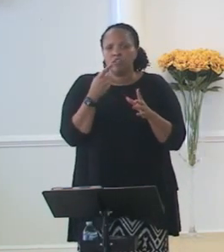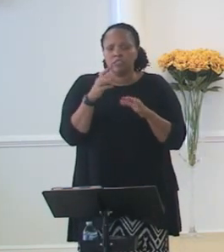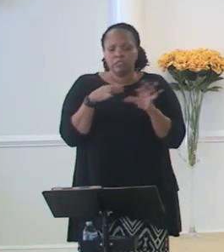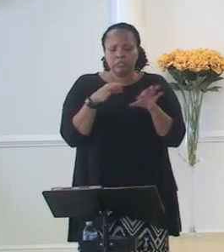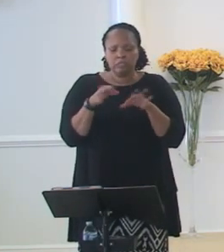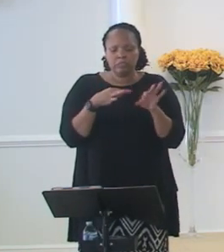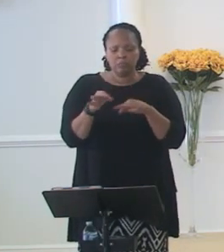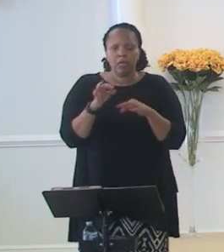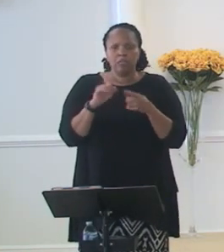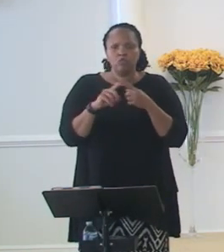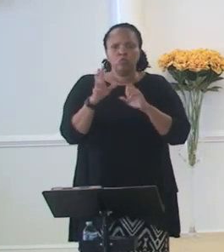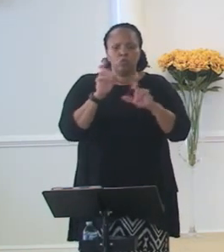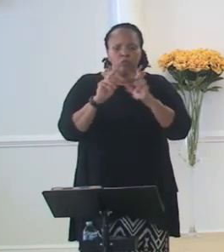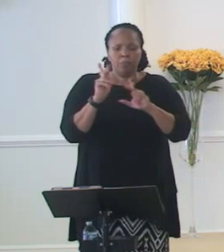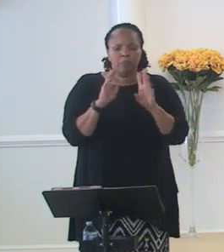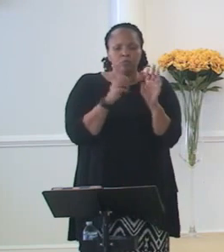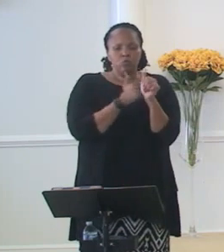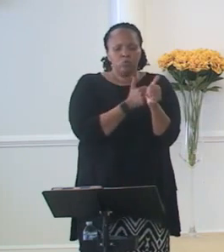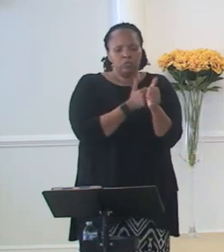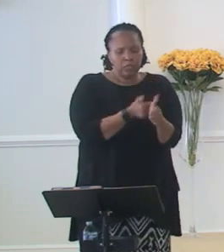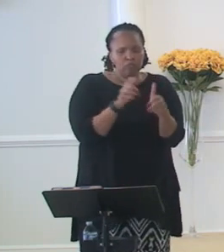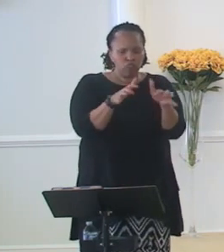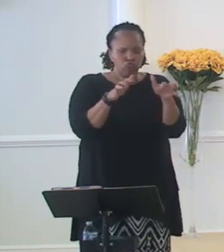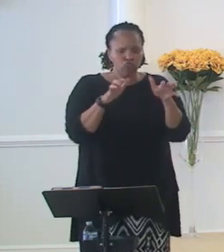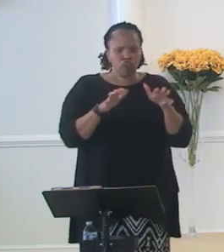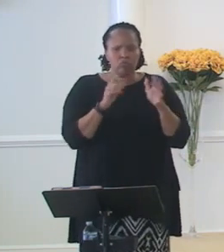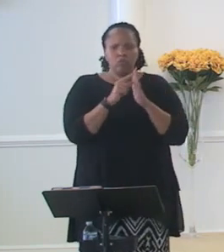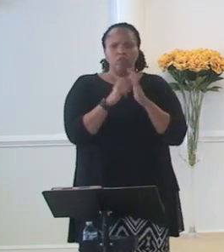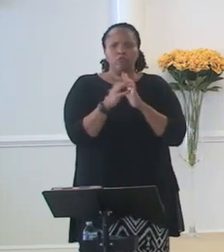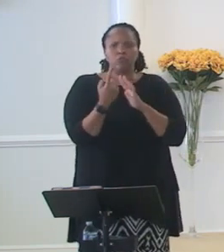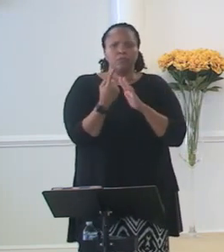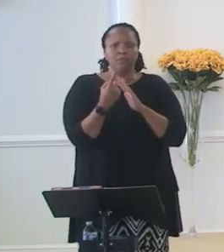the multitude and his disciples in verse 1.